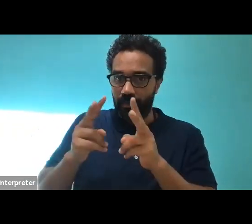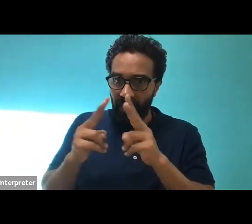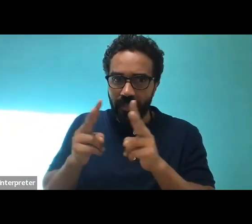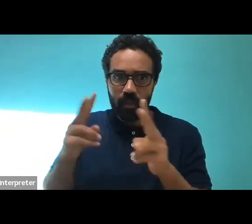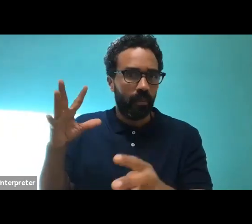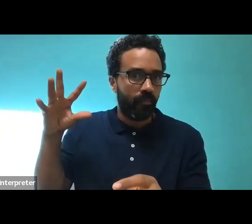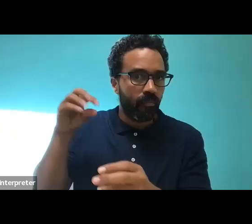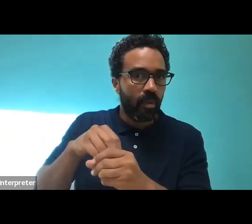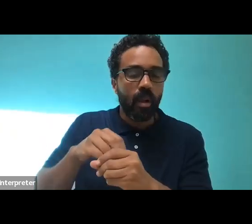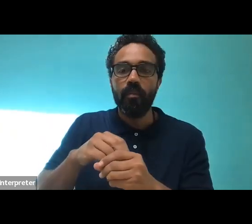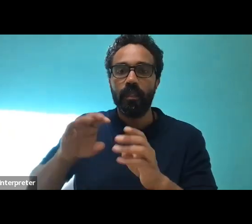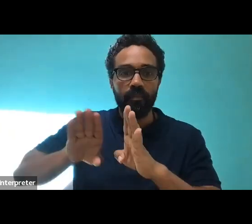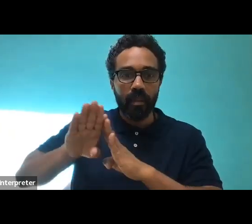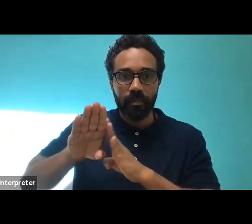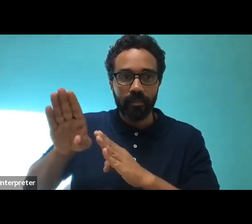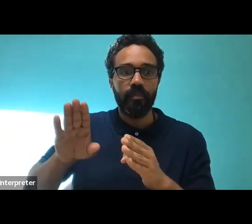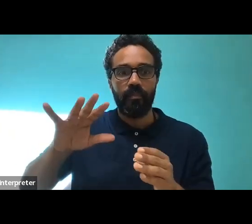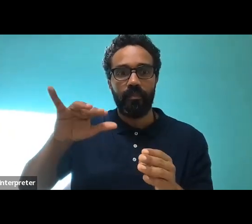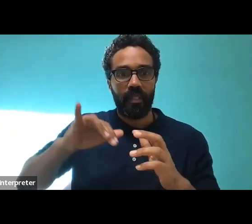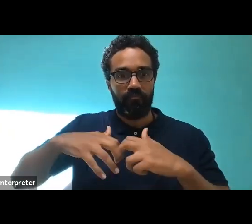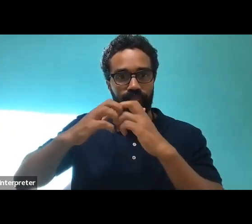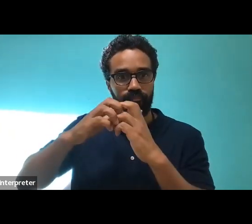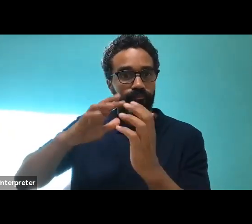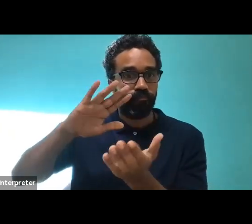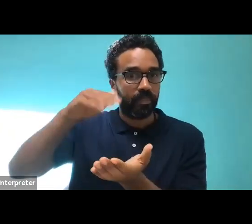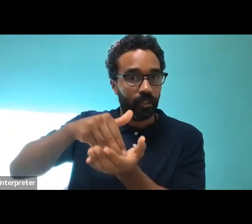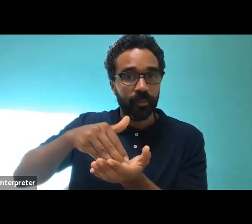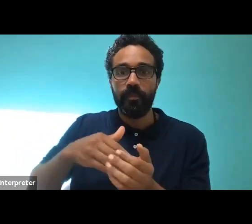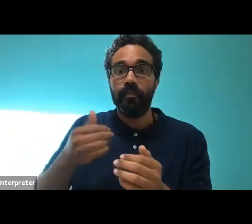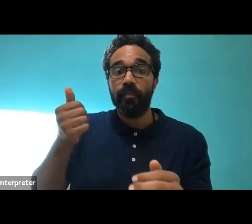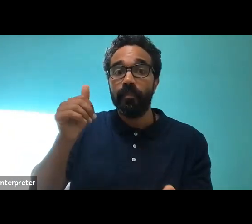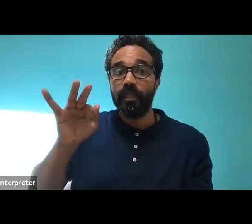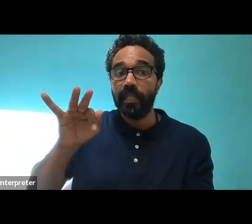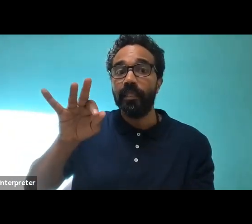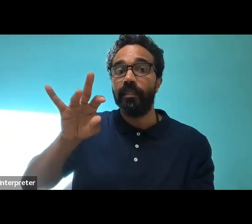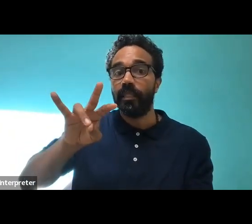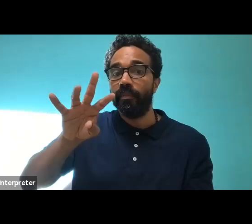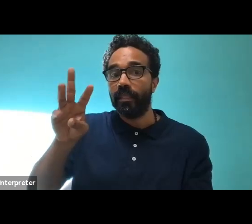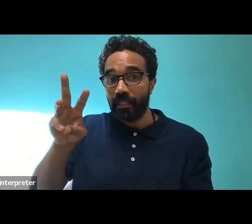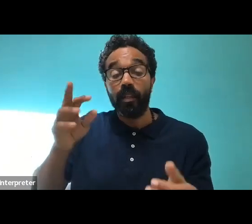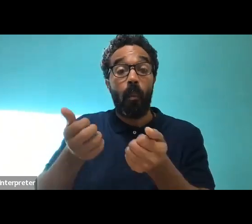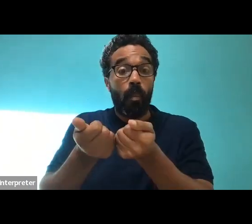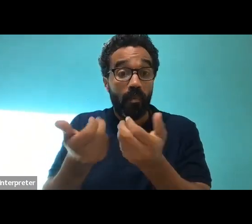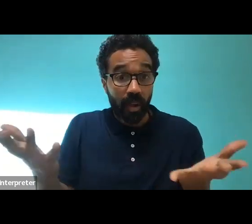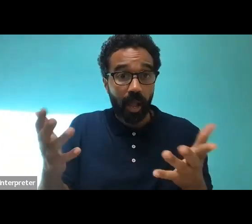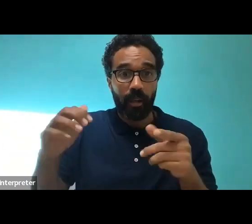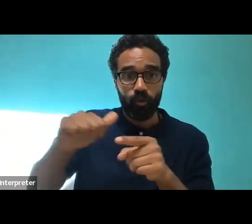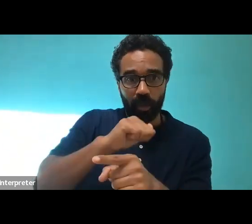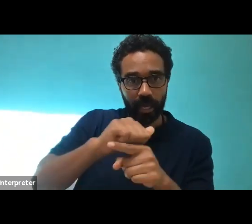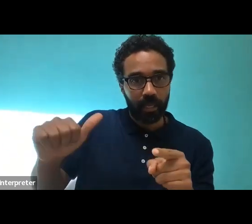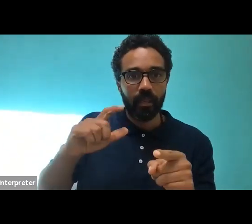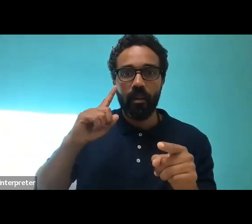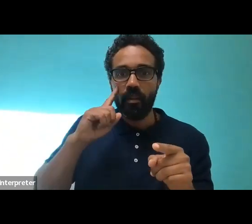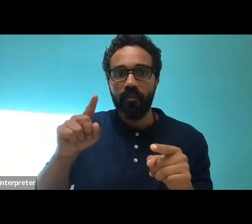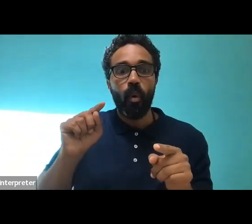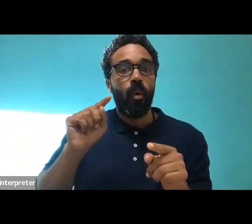development of ILRU in the early 1976 was the starting date, and provided some training to those first centers